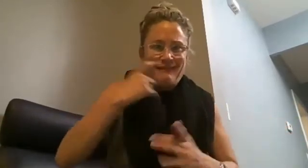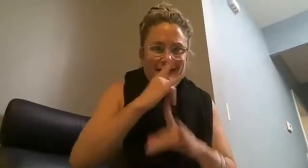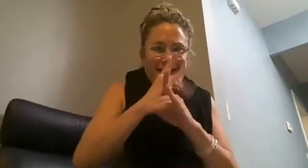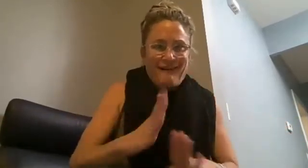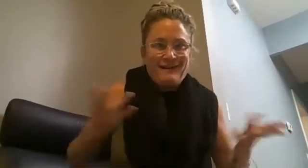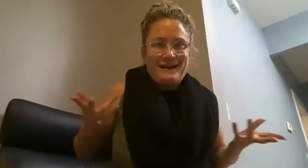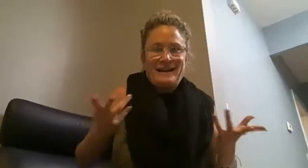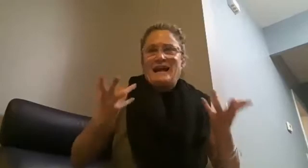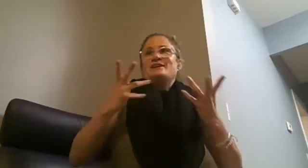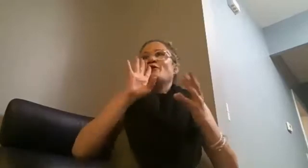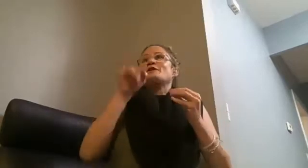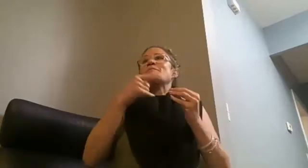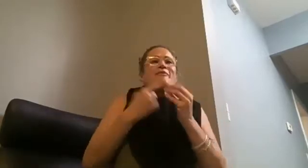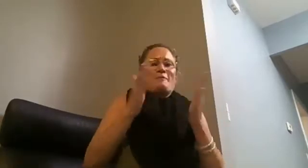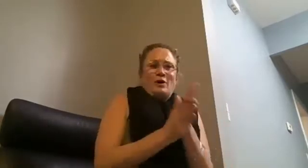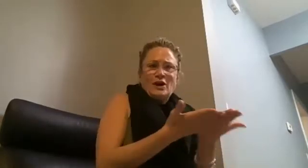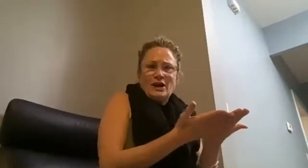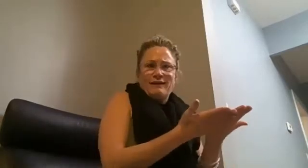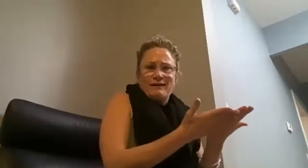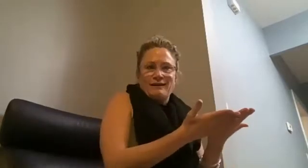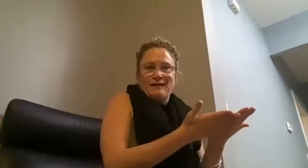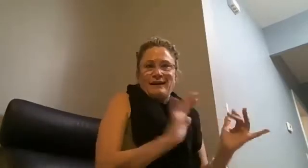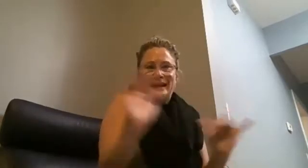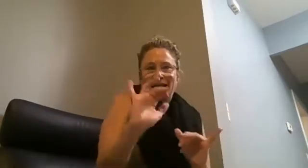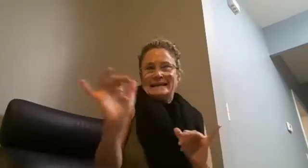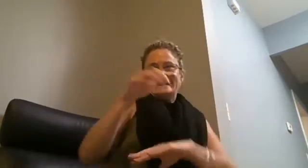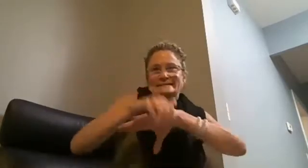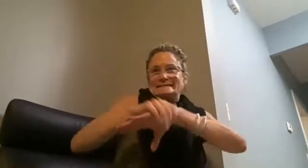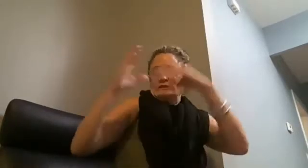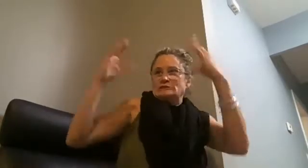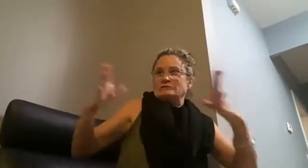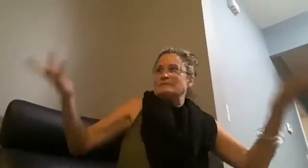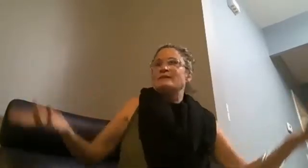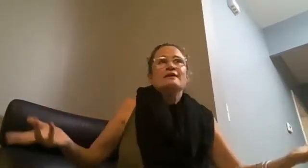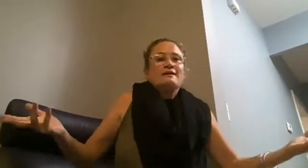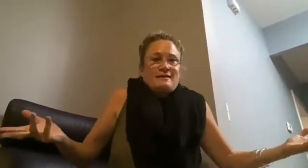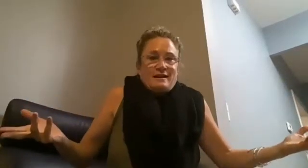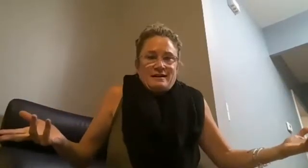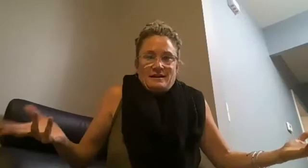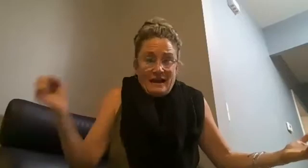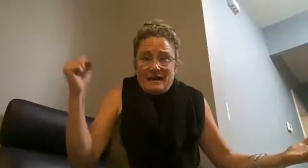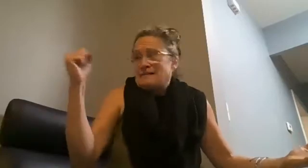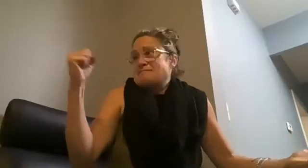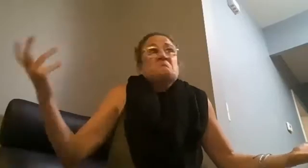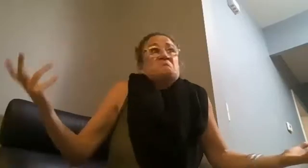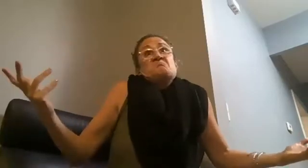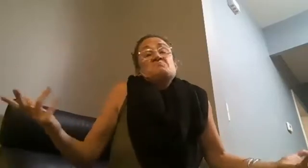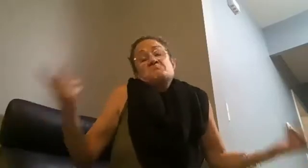the entire book like a English teacher? And I didn't know that's what I was saying yes to, but ultimately that is what I was saying yes